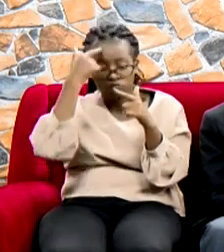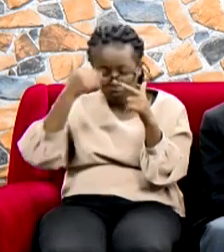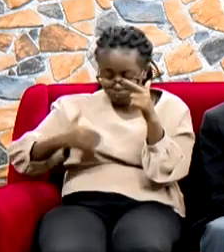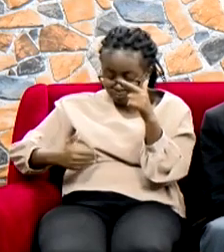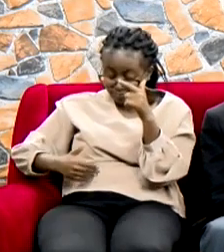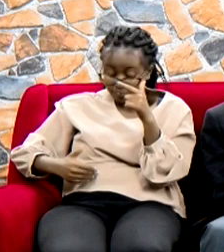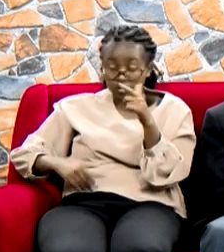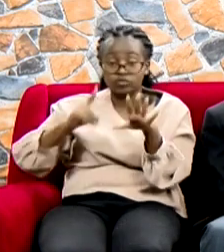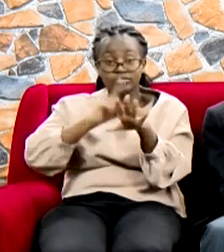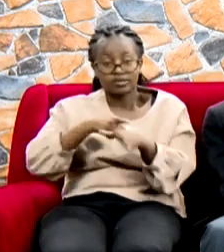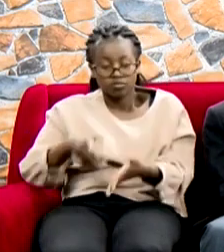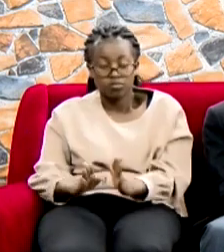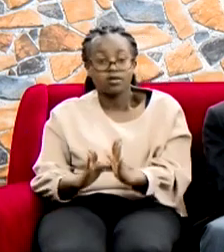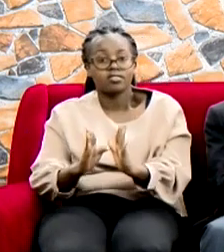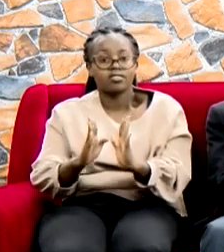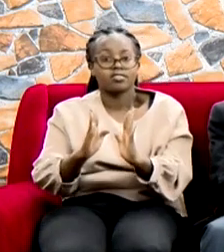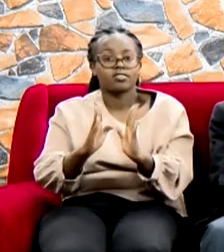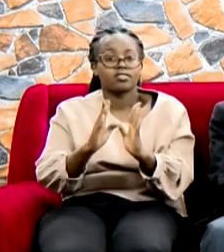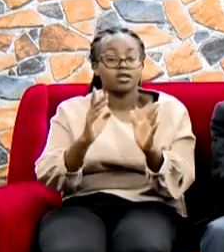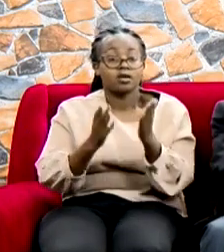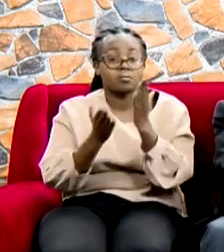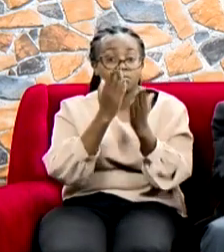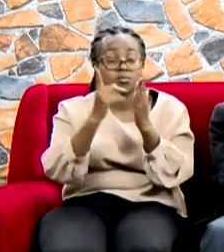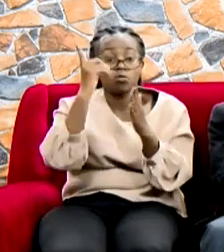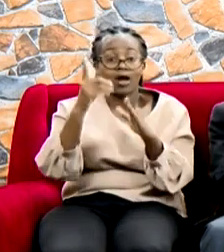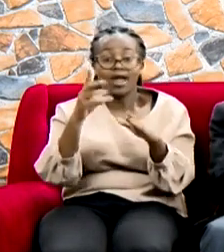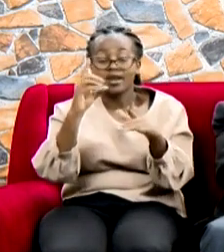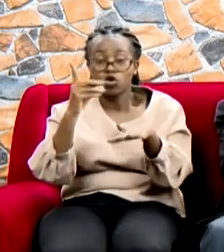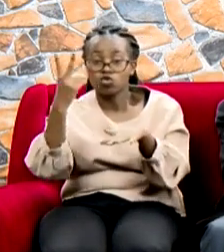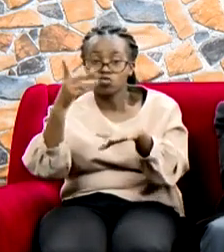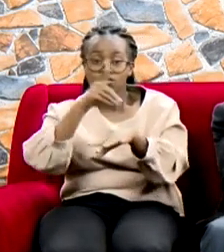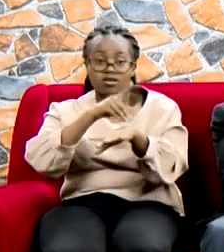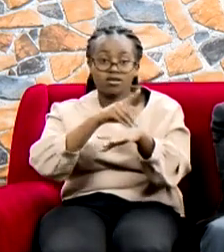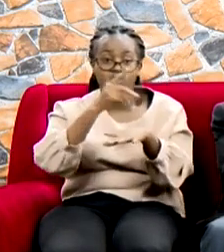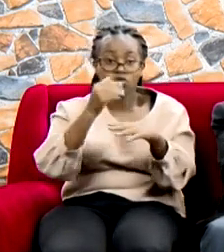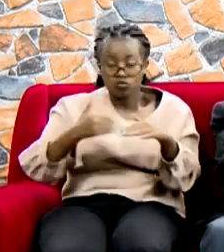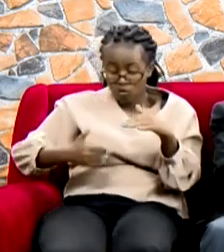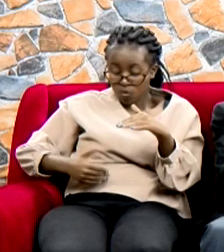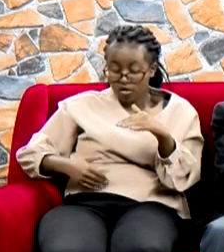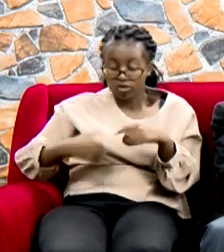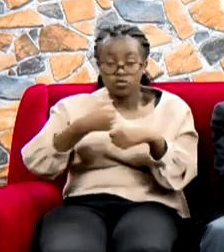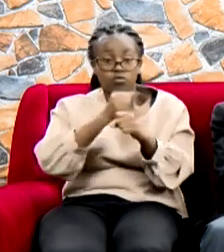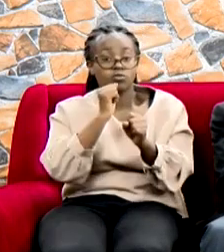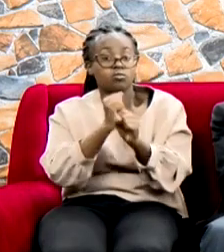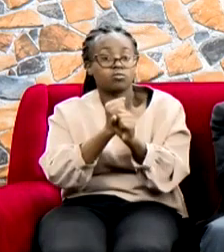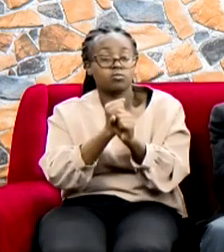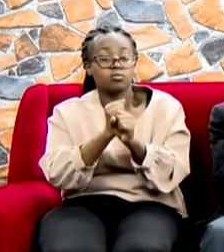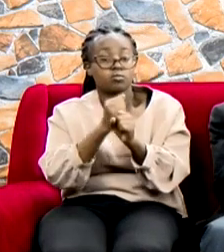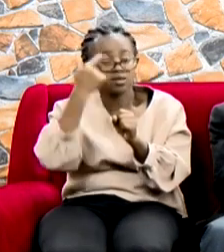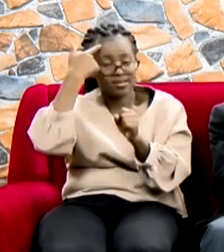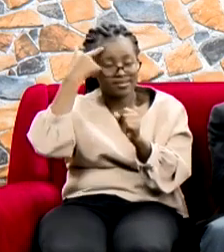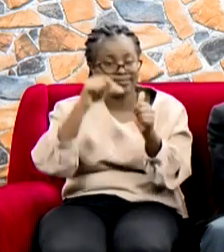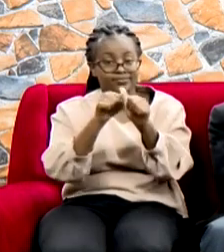operation at birth. So the child is born, and maybe a day or two, the child is taken for an operation to fix shunt of the